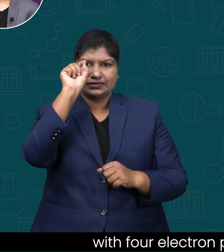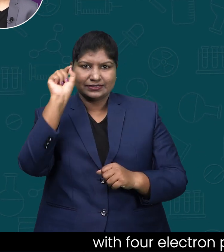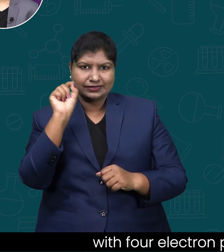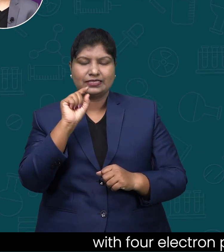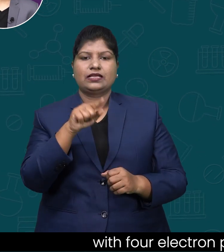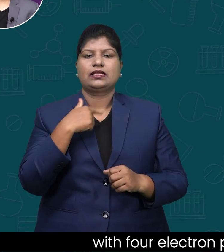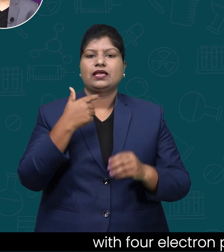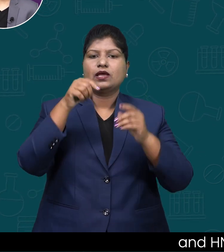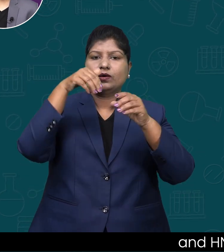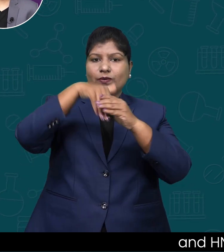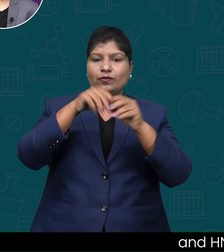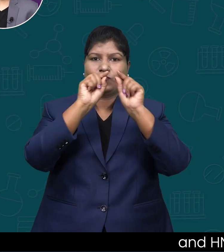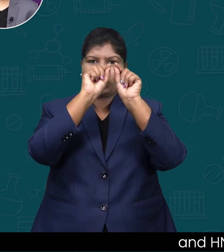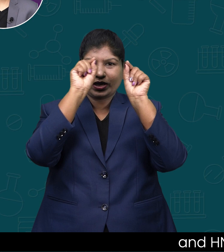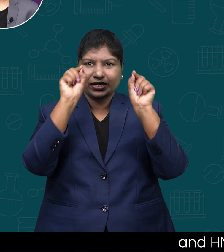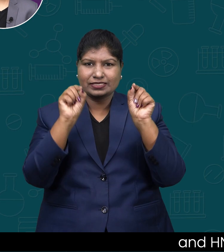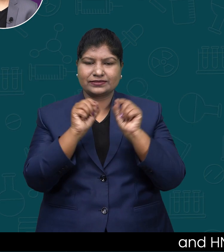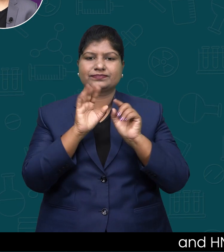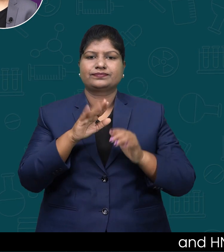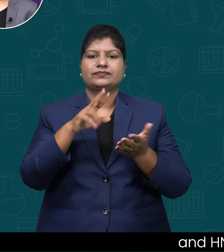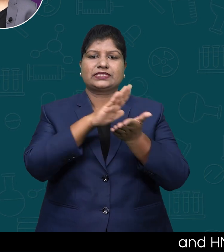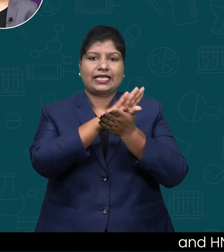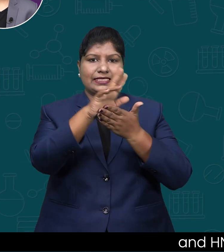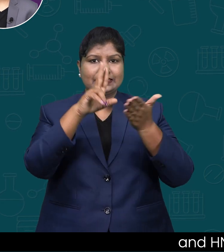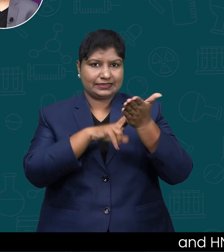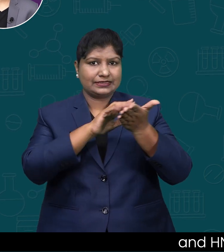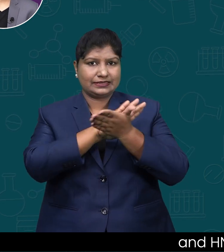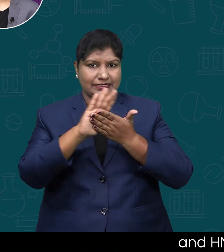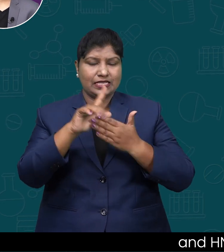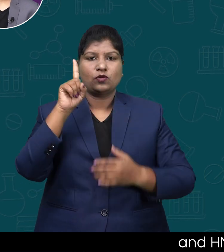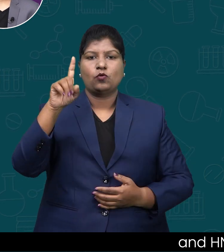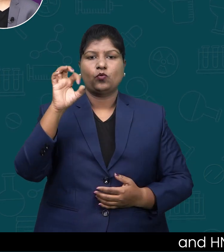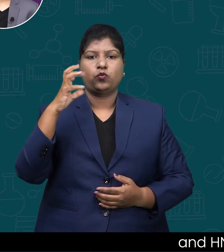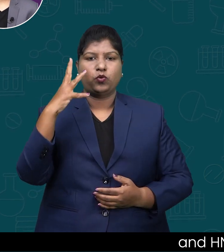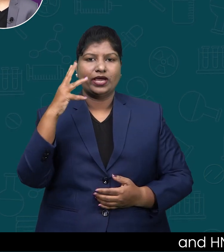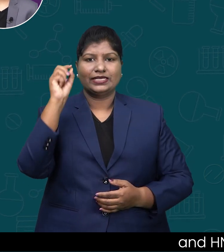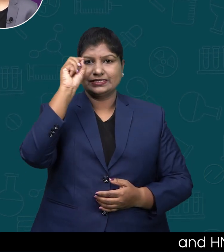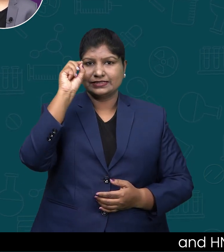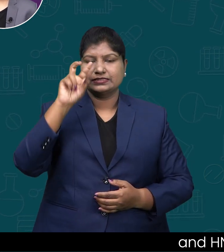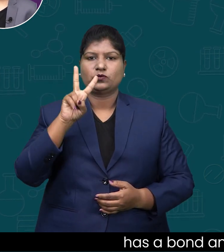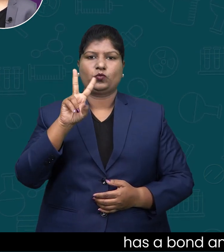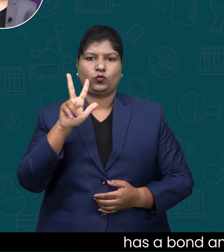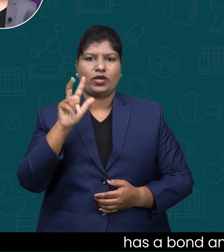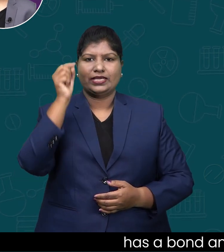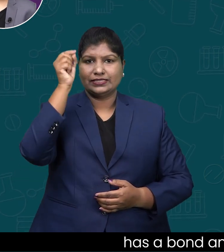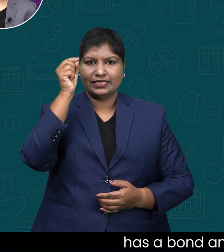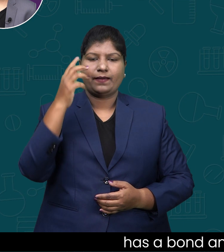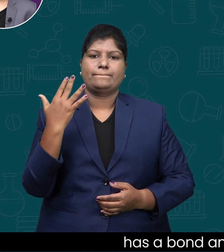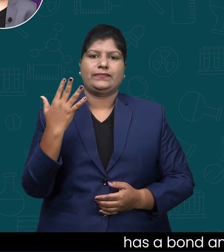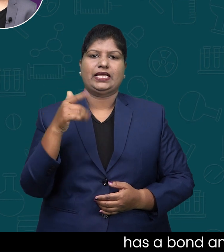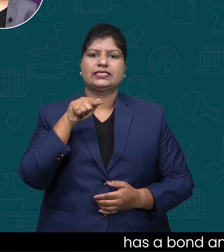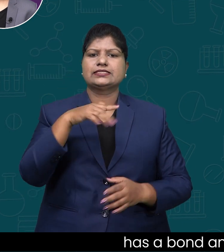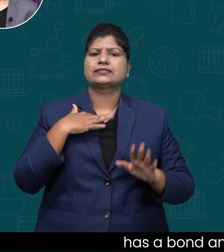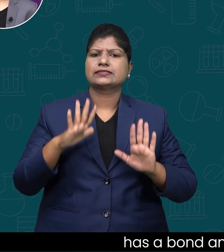the valence shell, and HNH is 109 degrees 28 minutes, has a bond